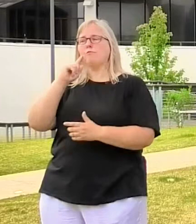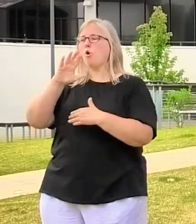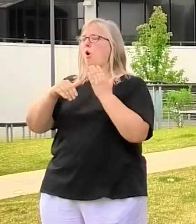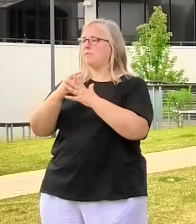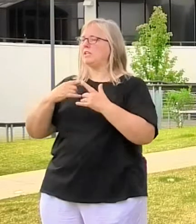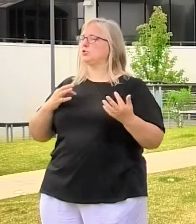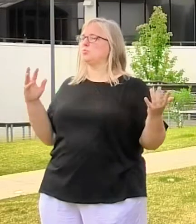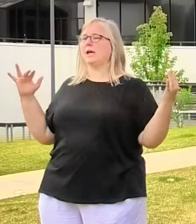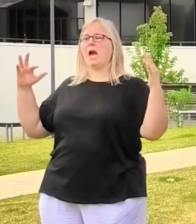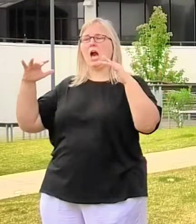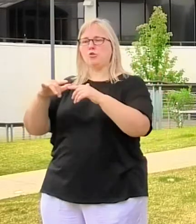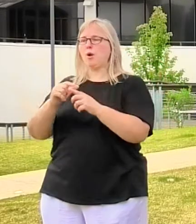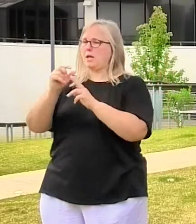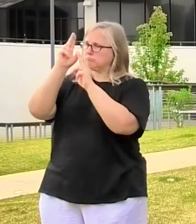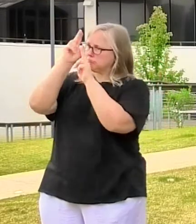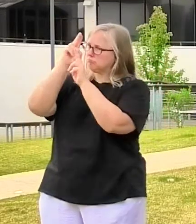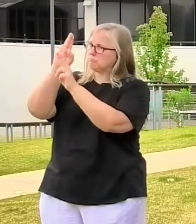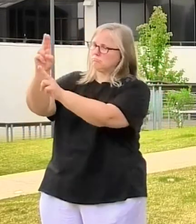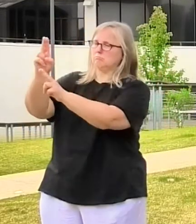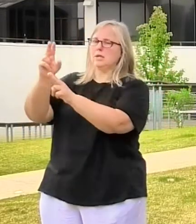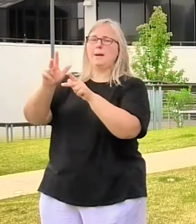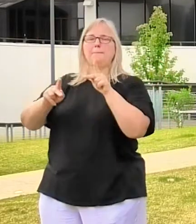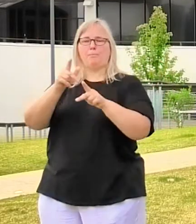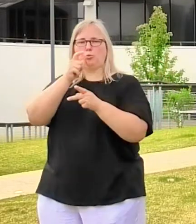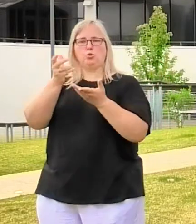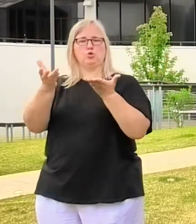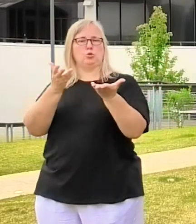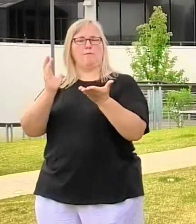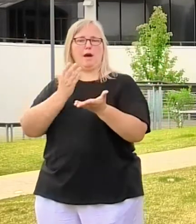tribute to those who have served our country.